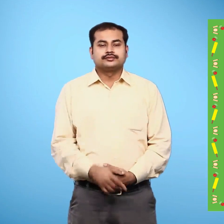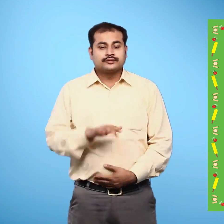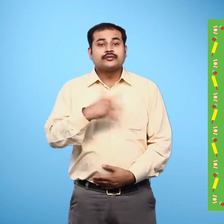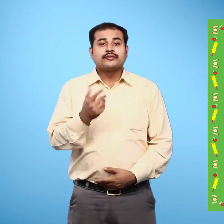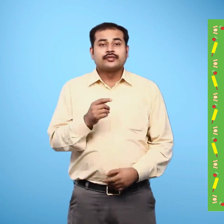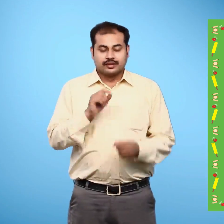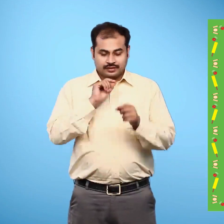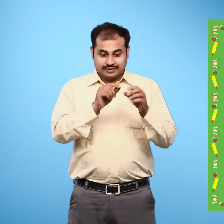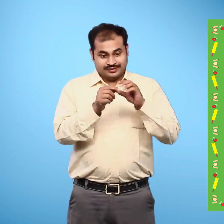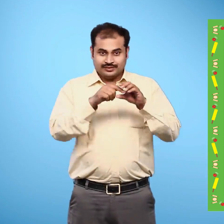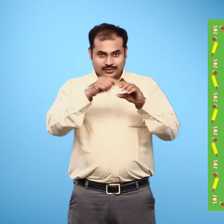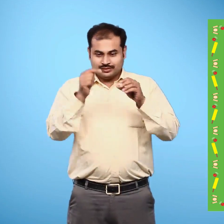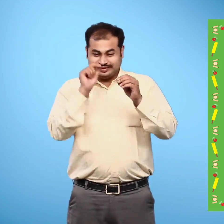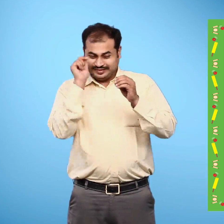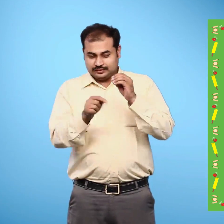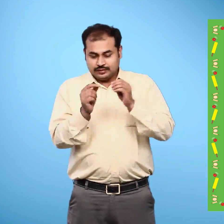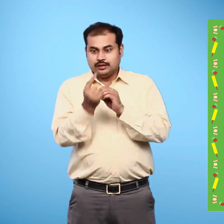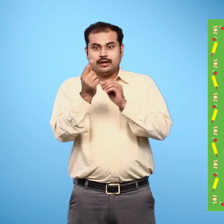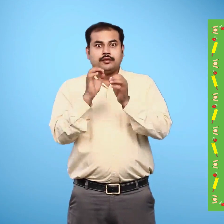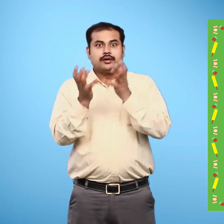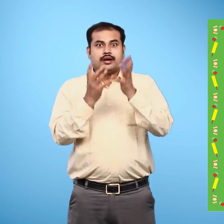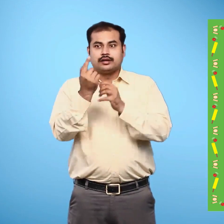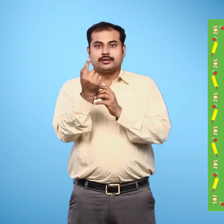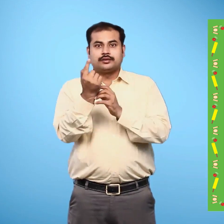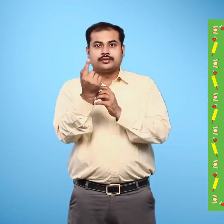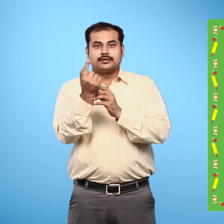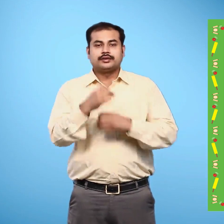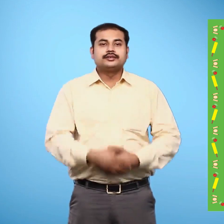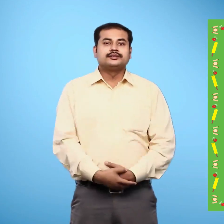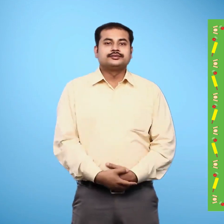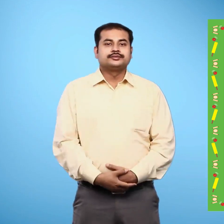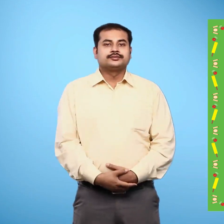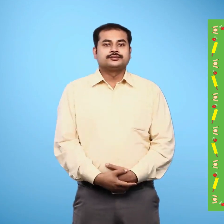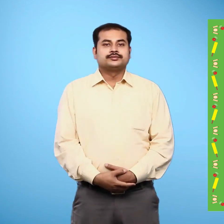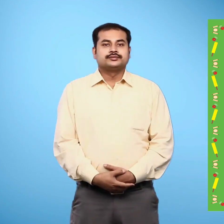And is designed to hold matchsticks and generate fire.